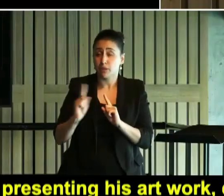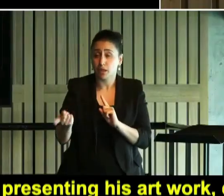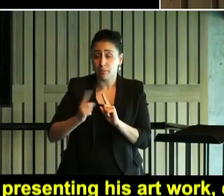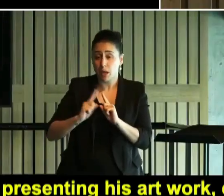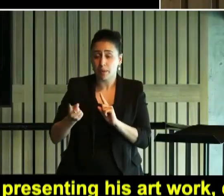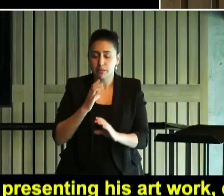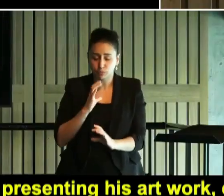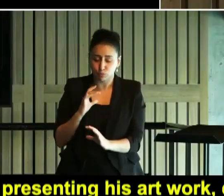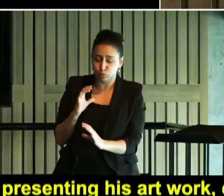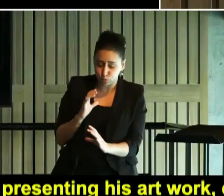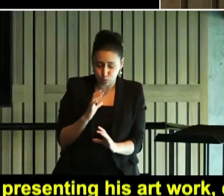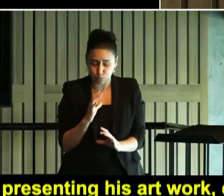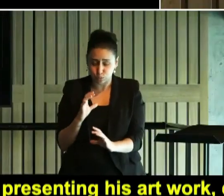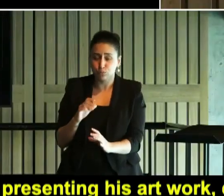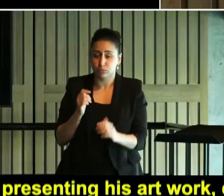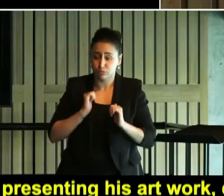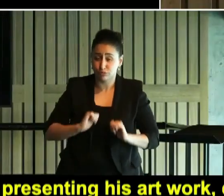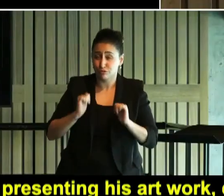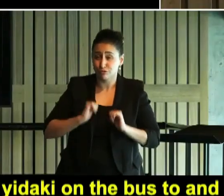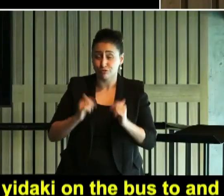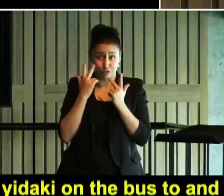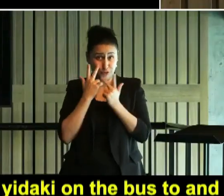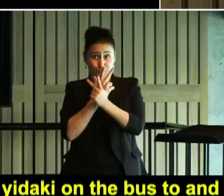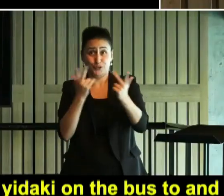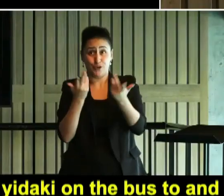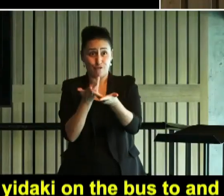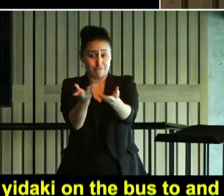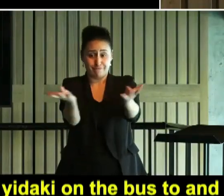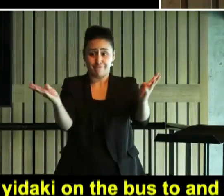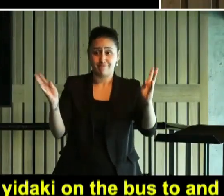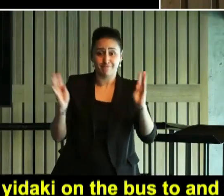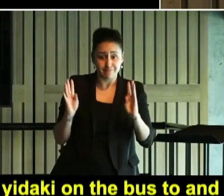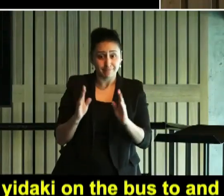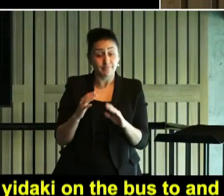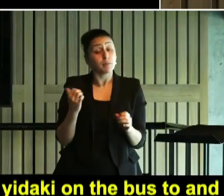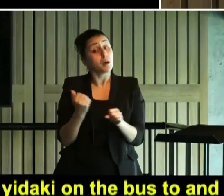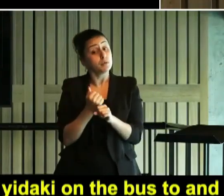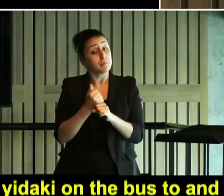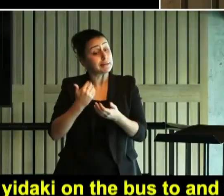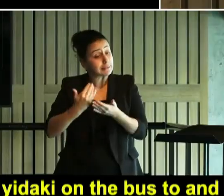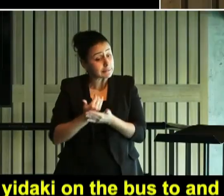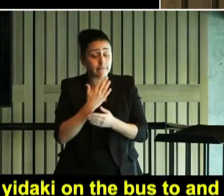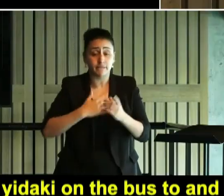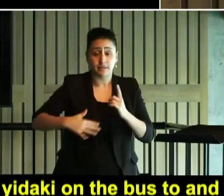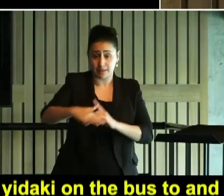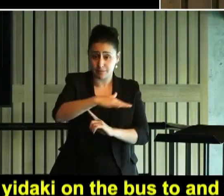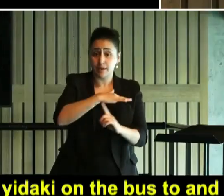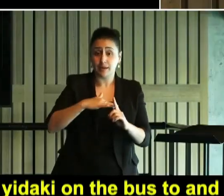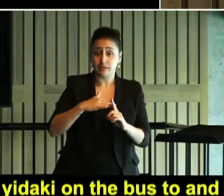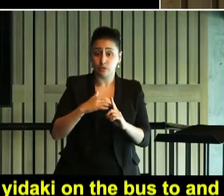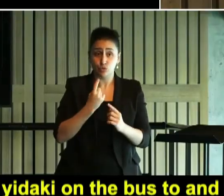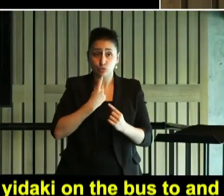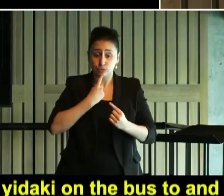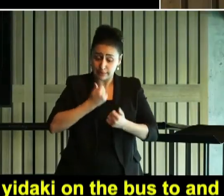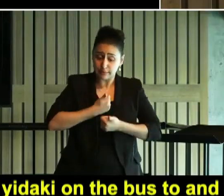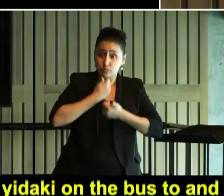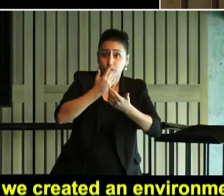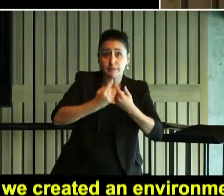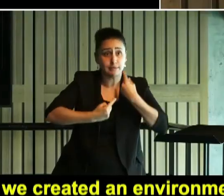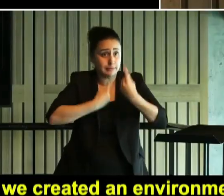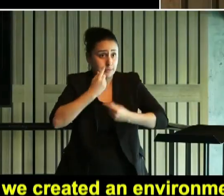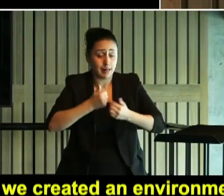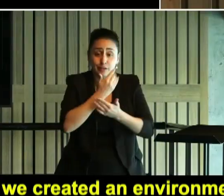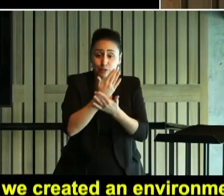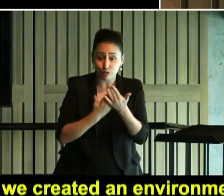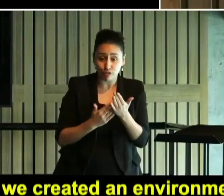created an environment where people came together, told stories, felt safe, gave them a chance to shine, we had 2